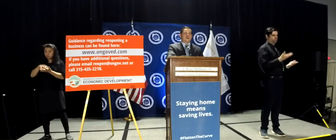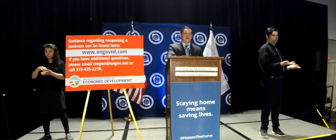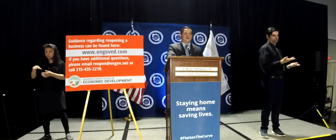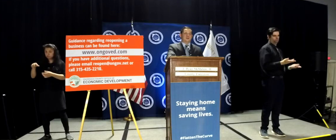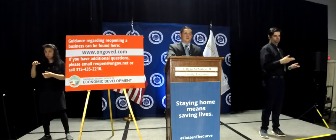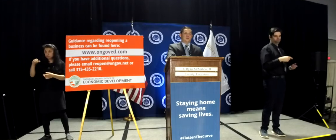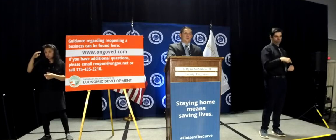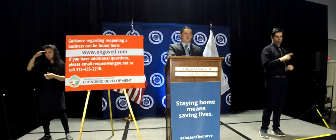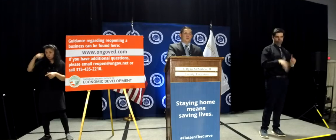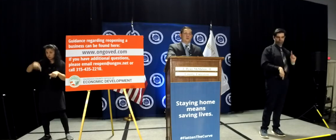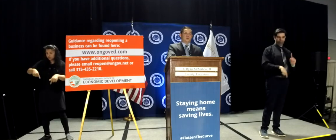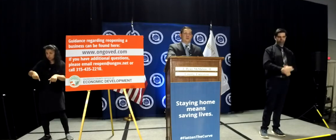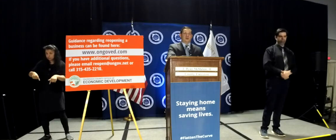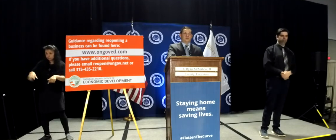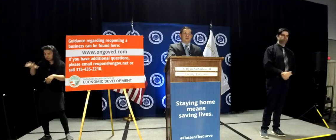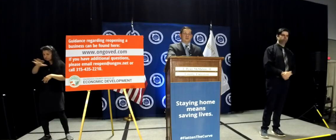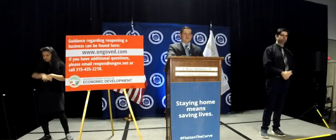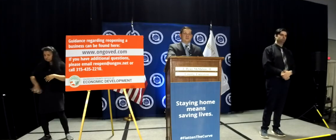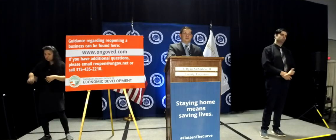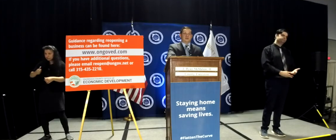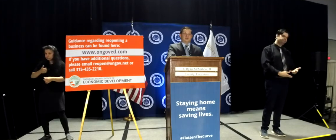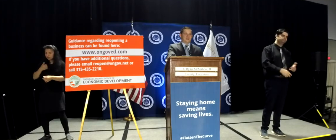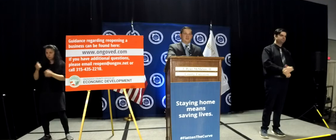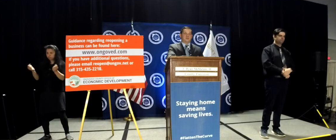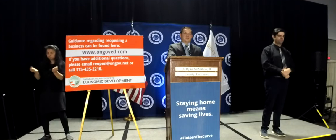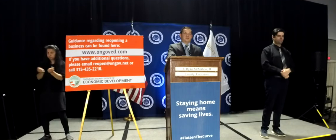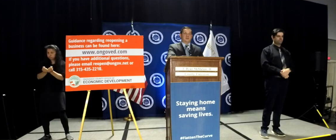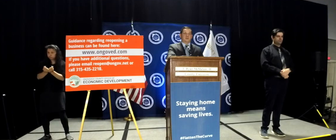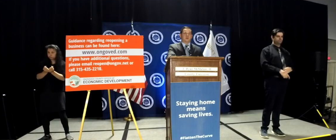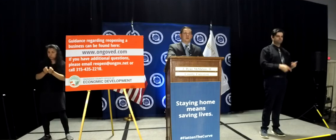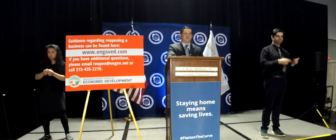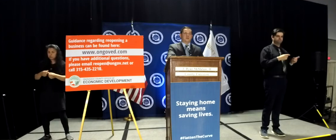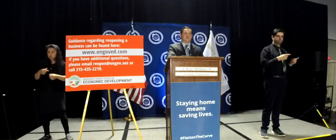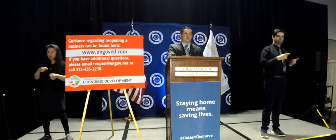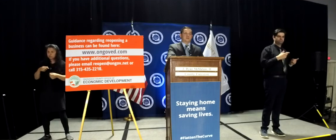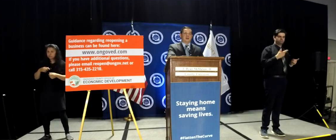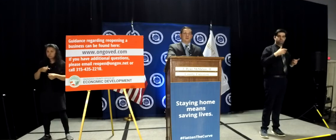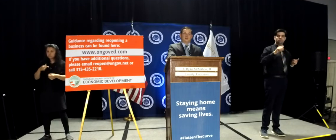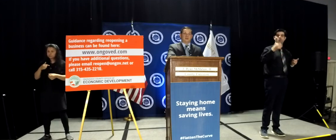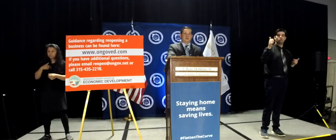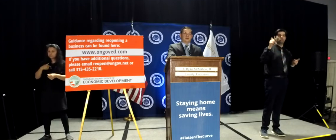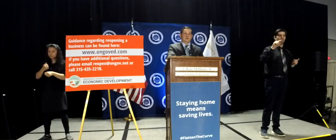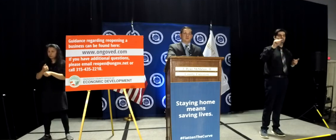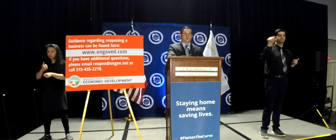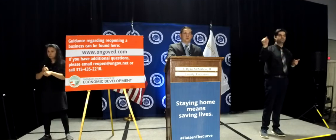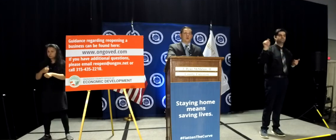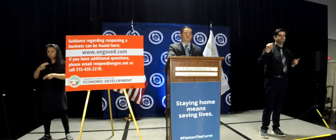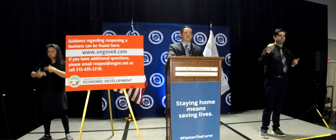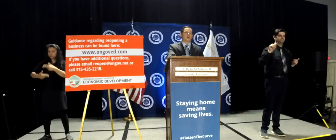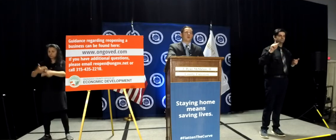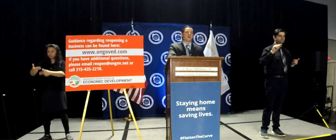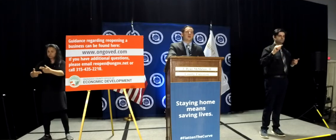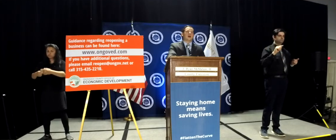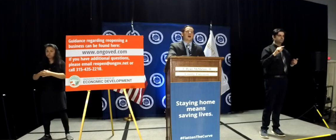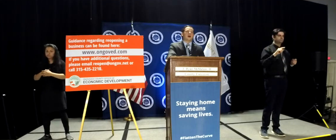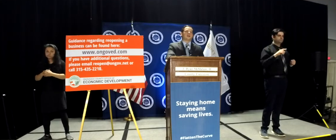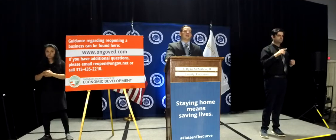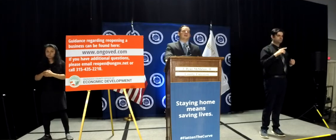so no other government, federal or state government, is going to tell the local government you have to shut down. I swore an oath.